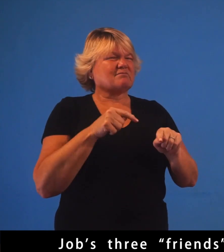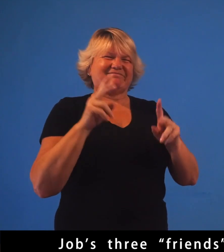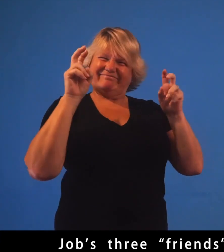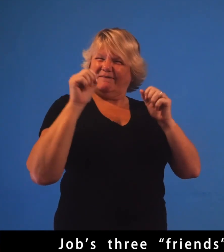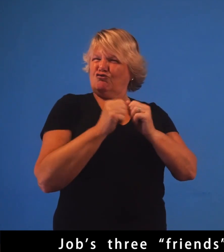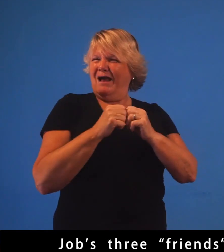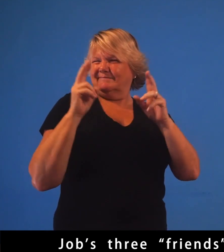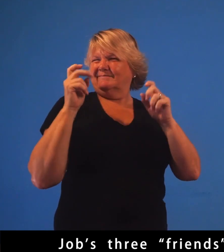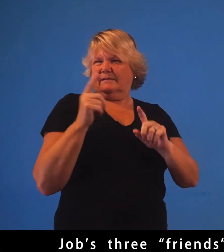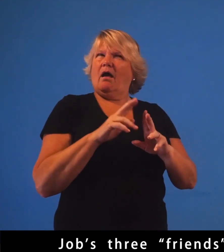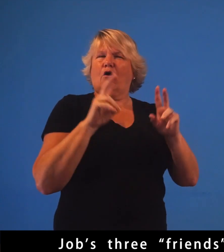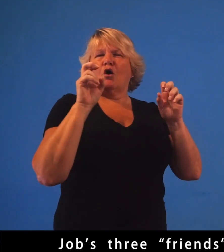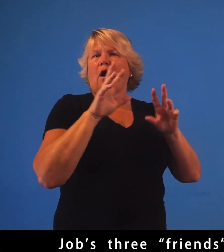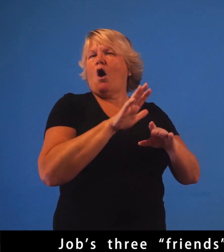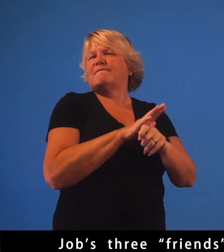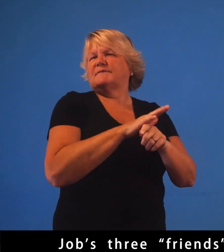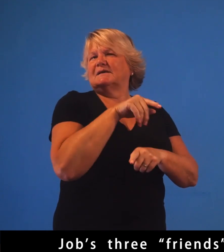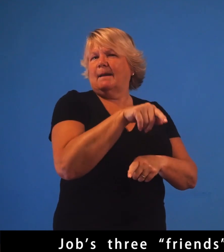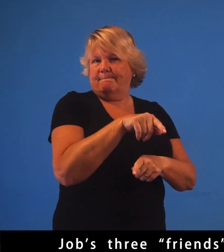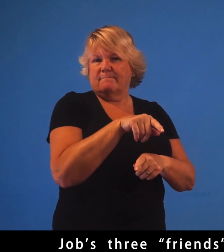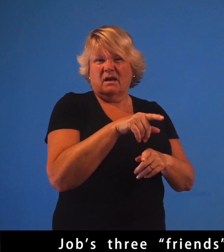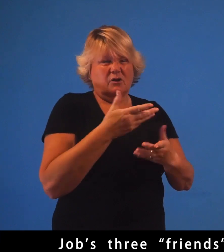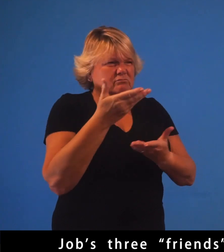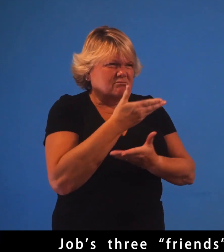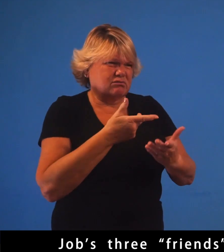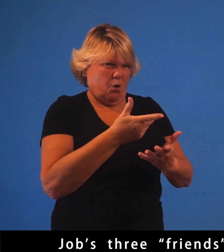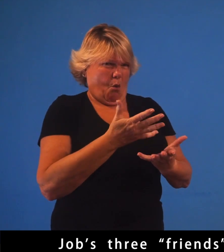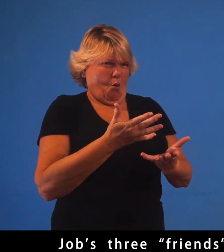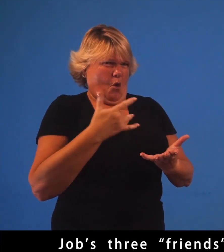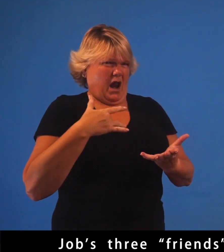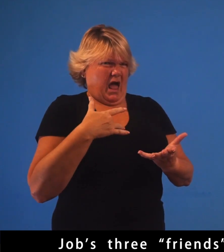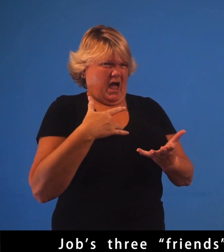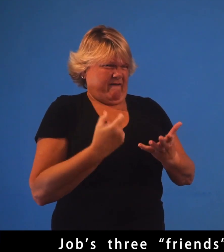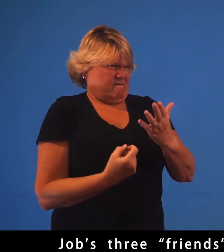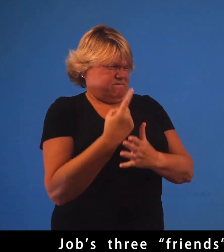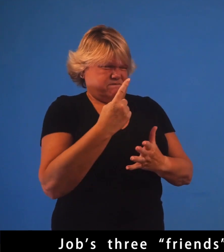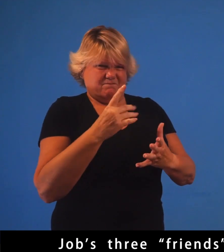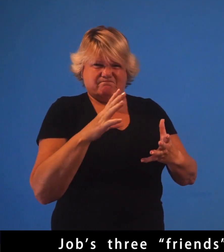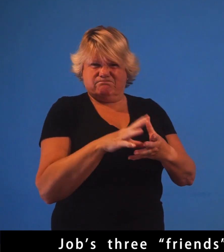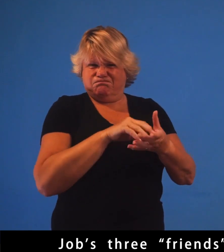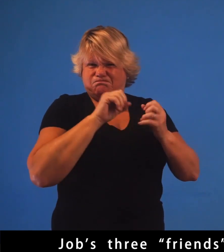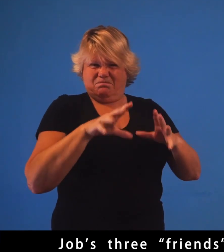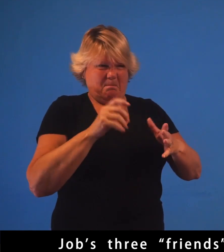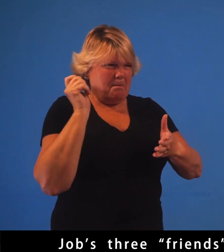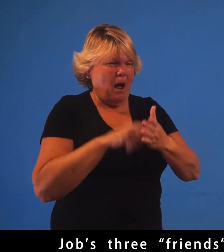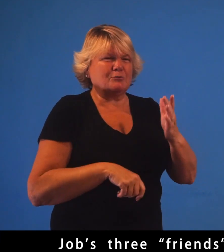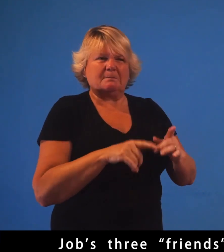Job's 3 friends come to comfort him and to discuss his crushing series of